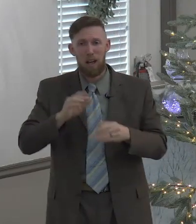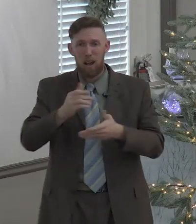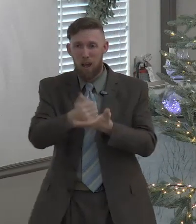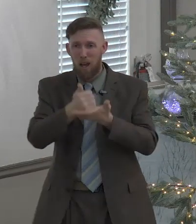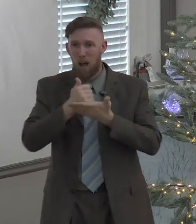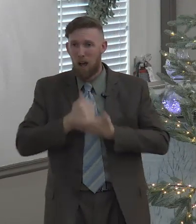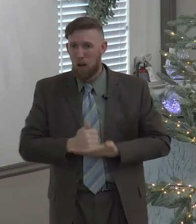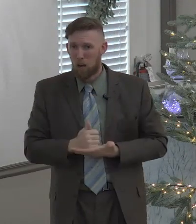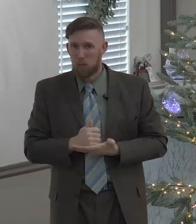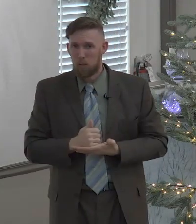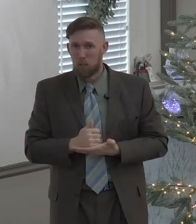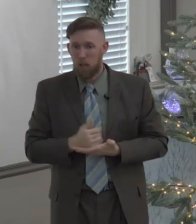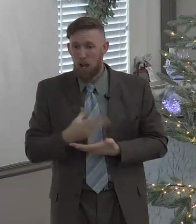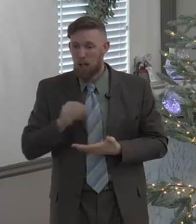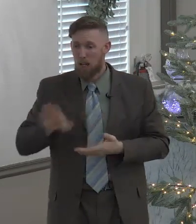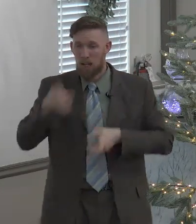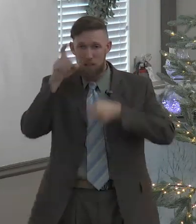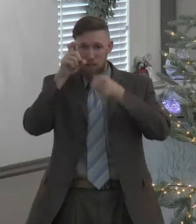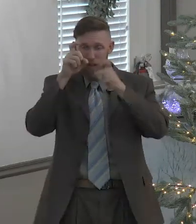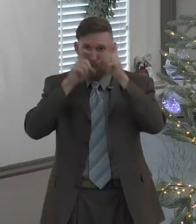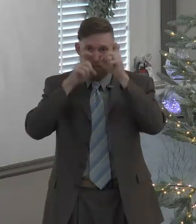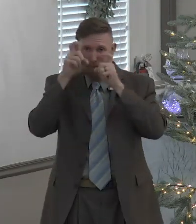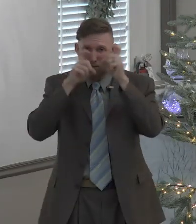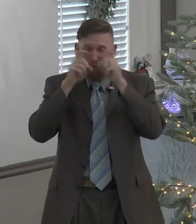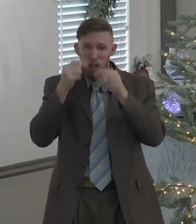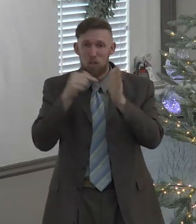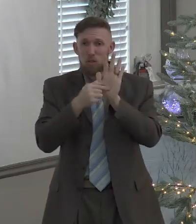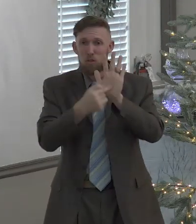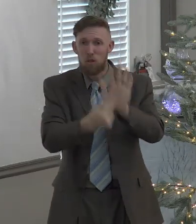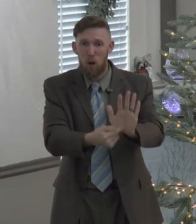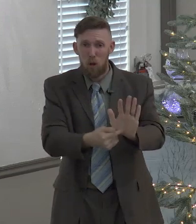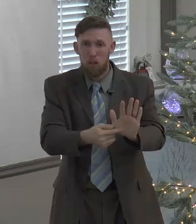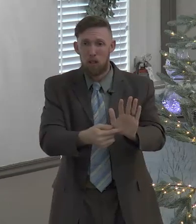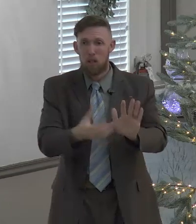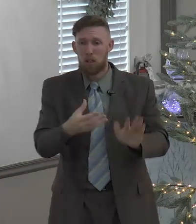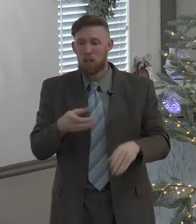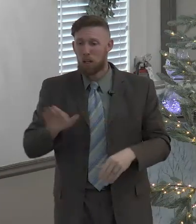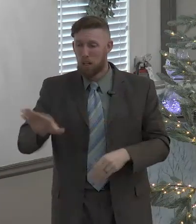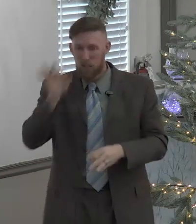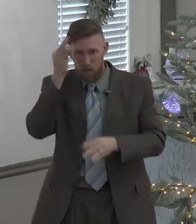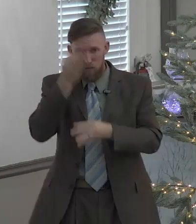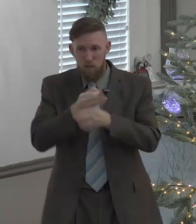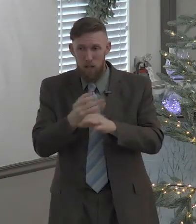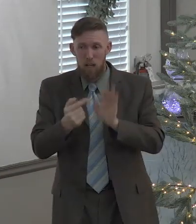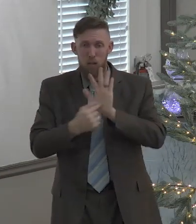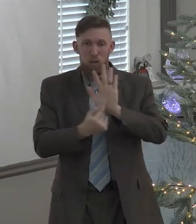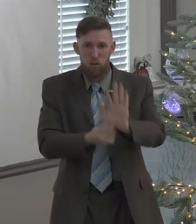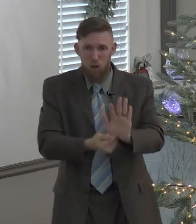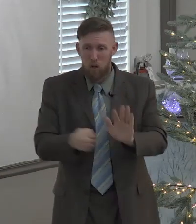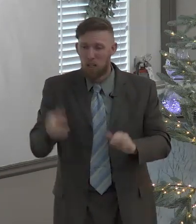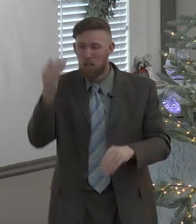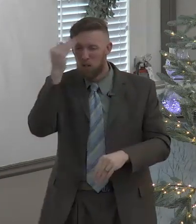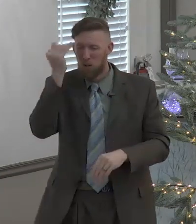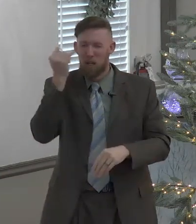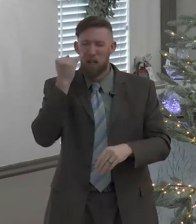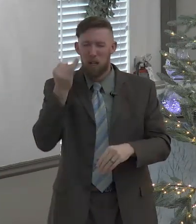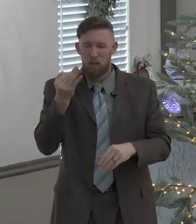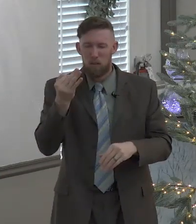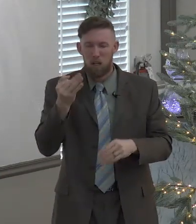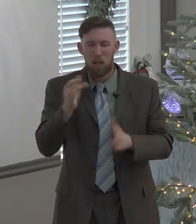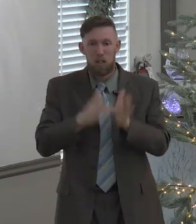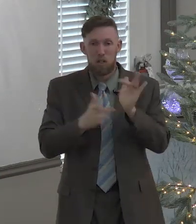Nobody can help. His revealed faith said, if you come to my daughter, she shall live.